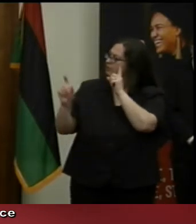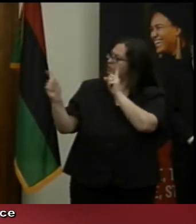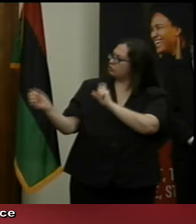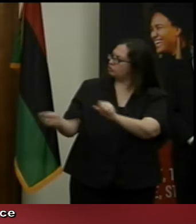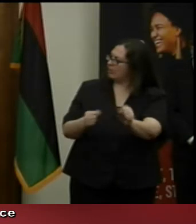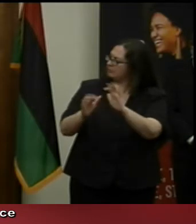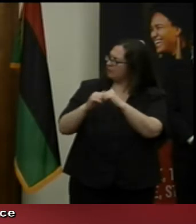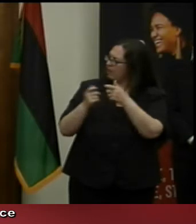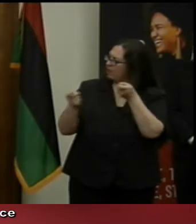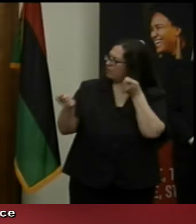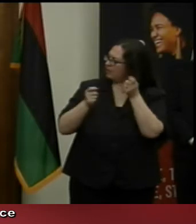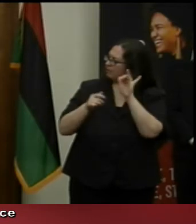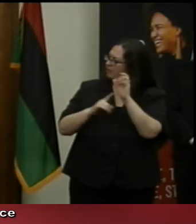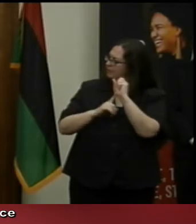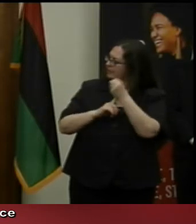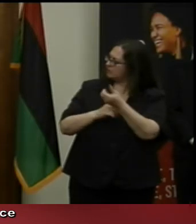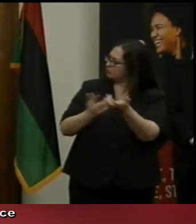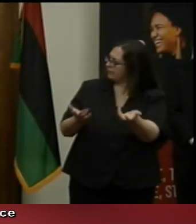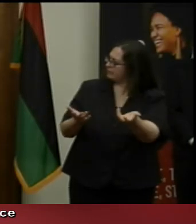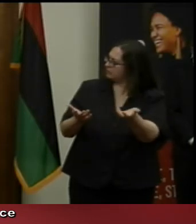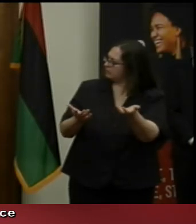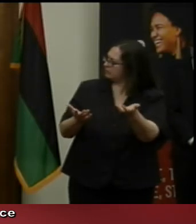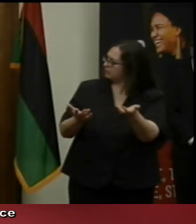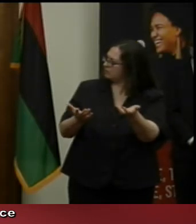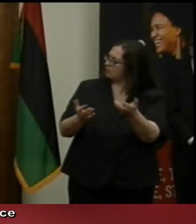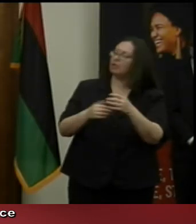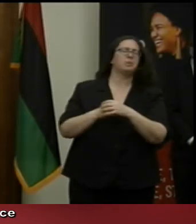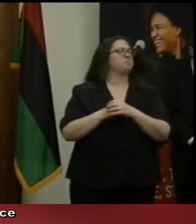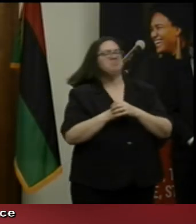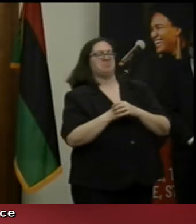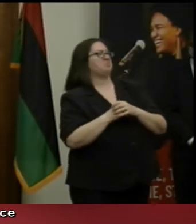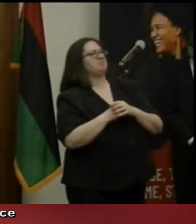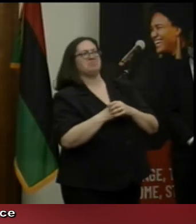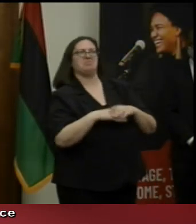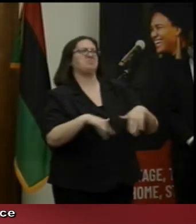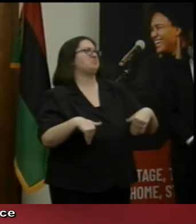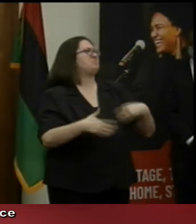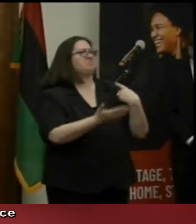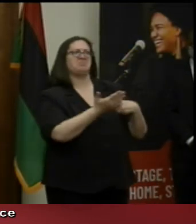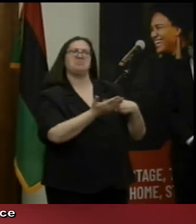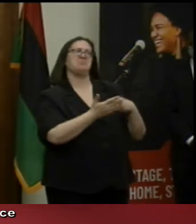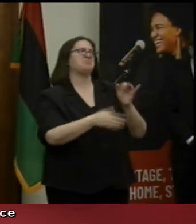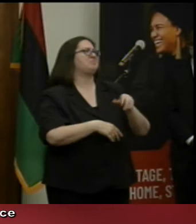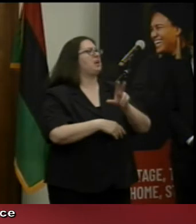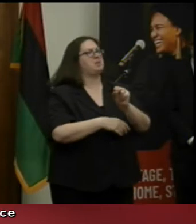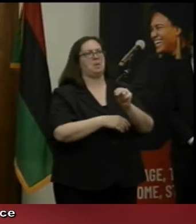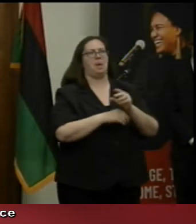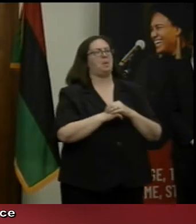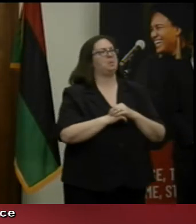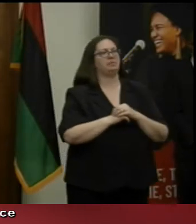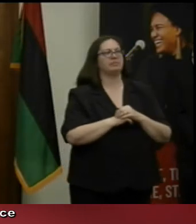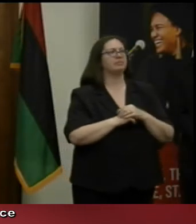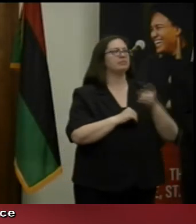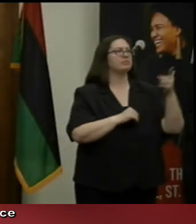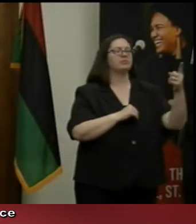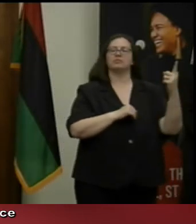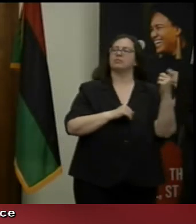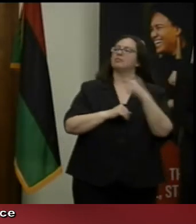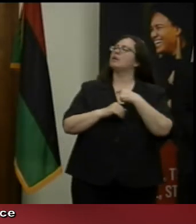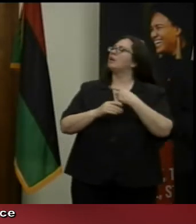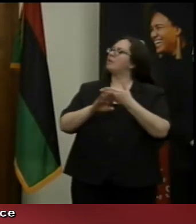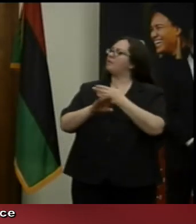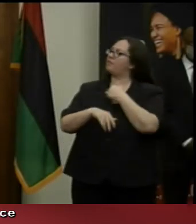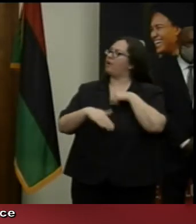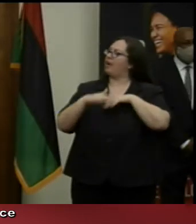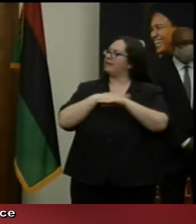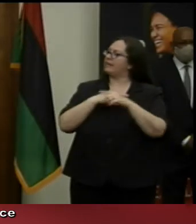handle that situation? We have not had those conversations at this point. Mayor, I interviewed a hairdresser before I